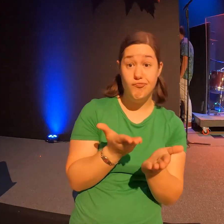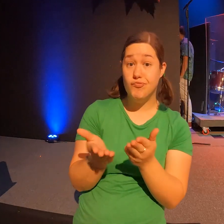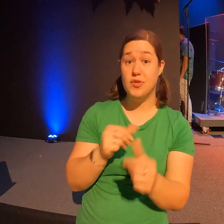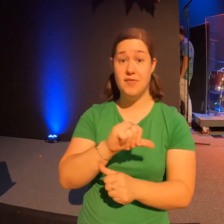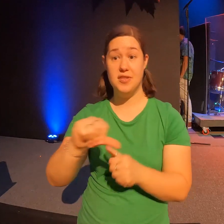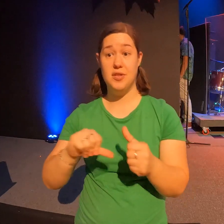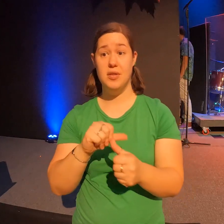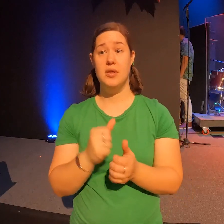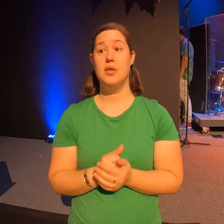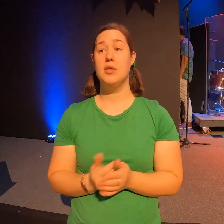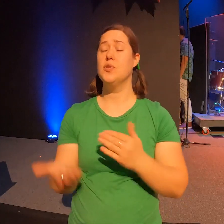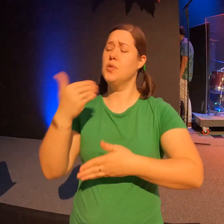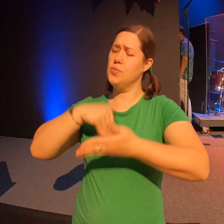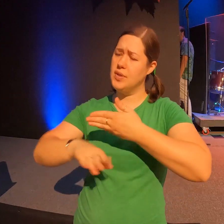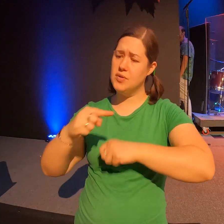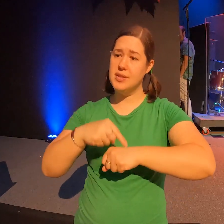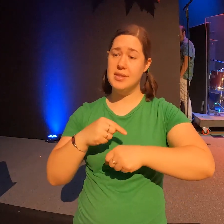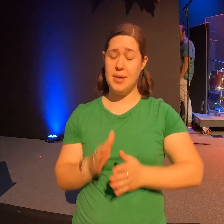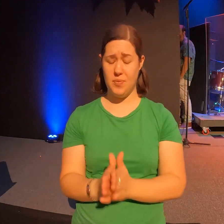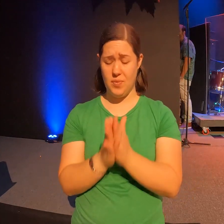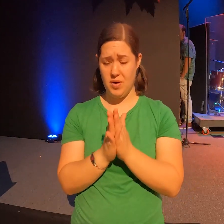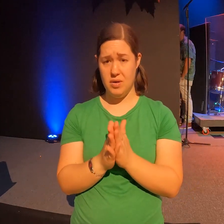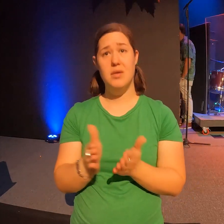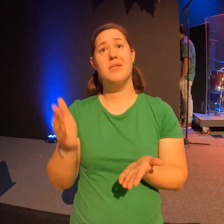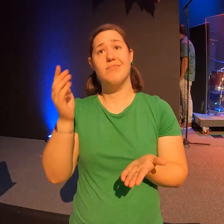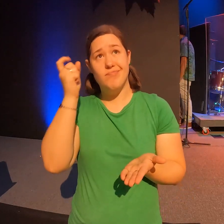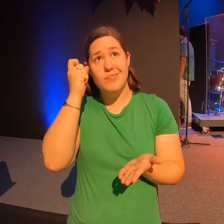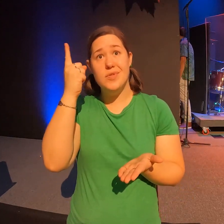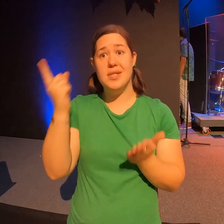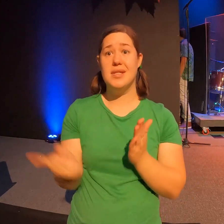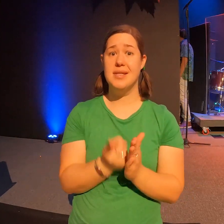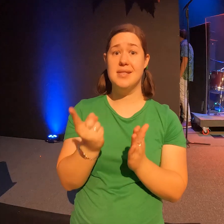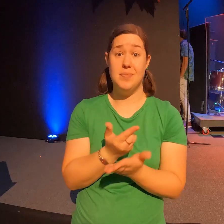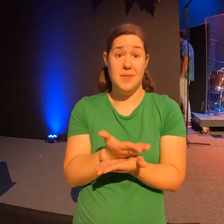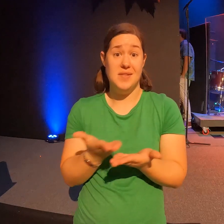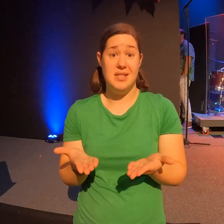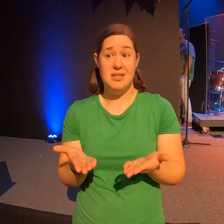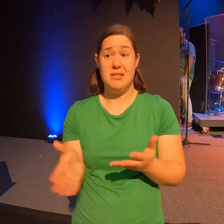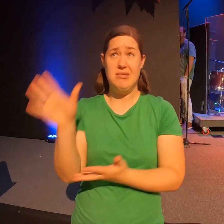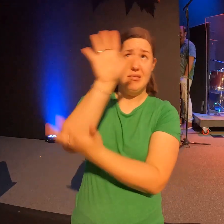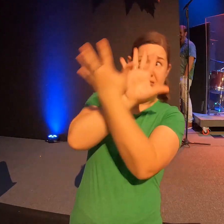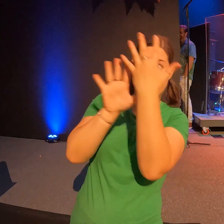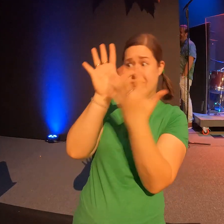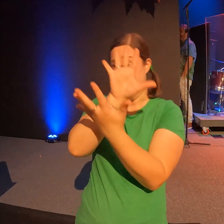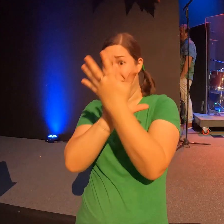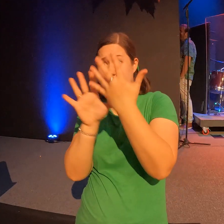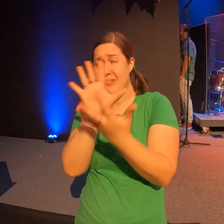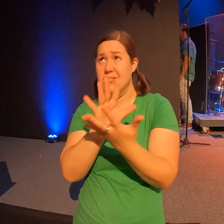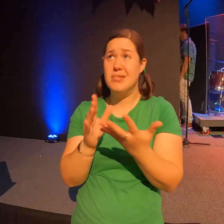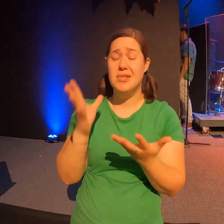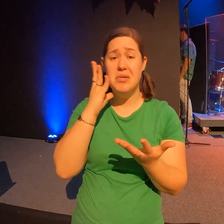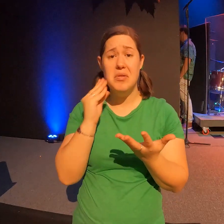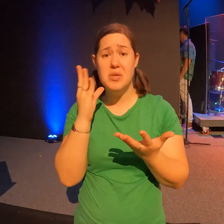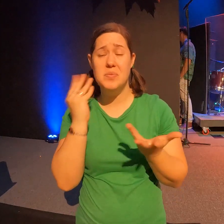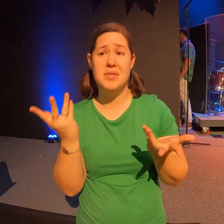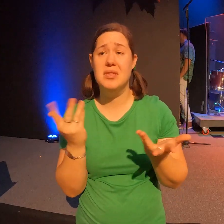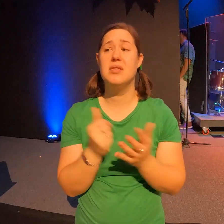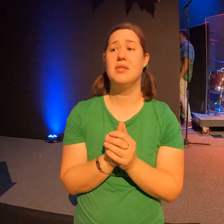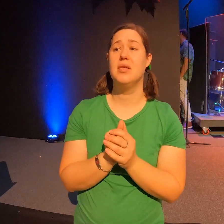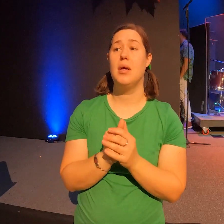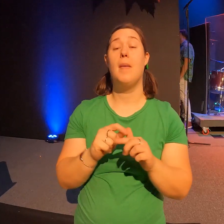may acknowledge those things that sometimes cloud our sight or our spirit, but we also lift up the joys and the celebrations of what it means to